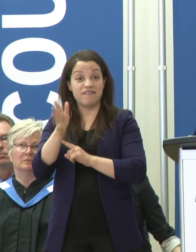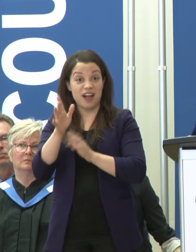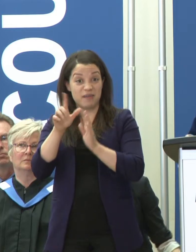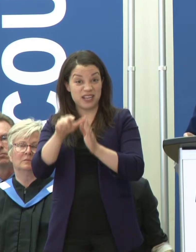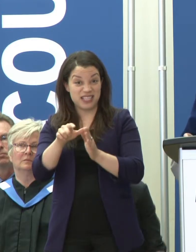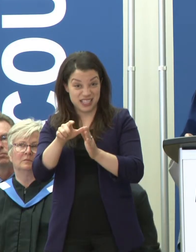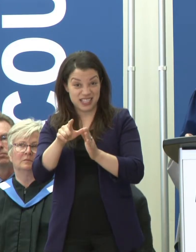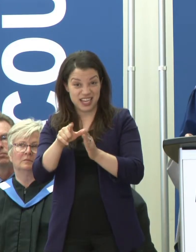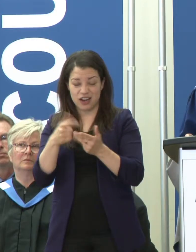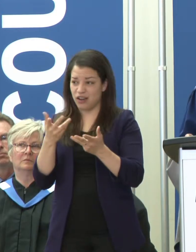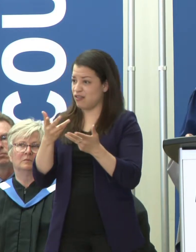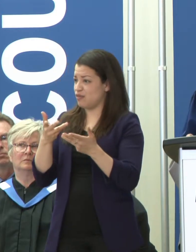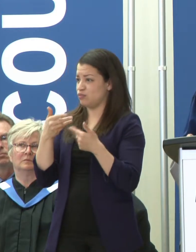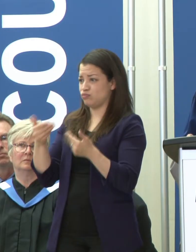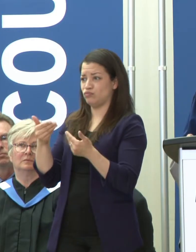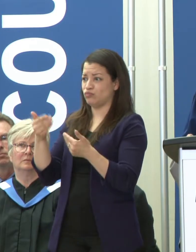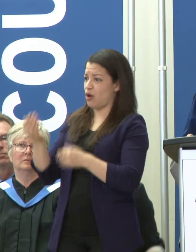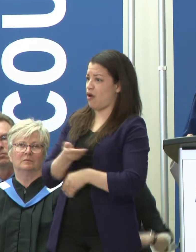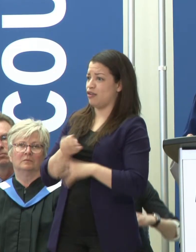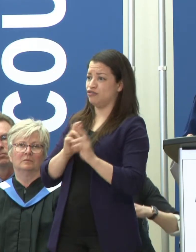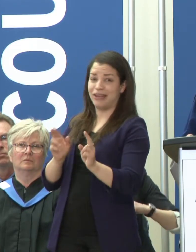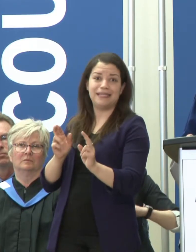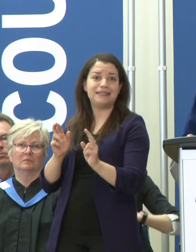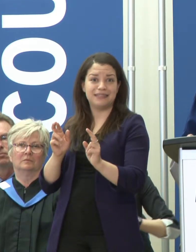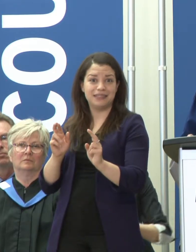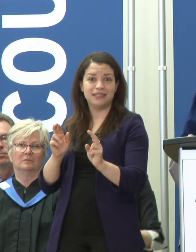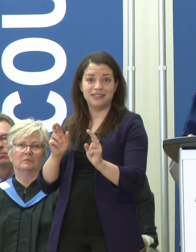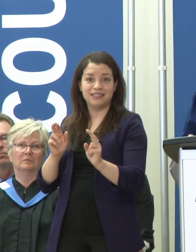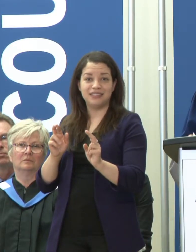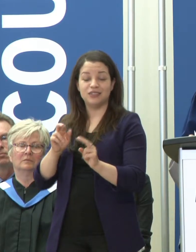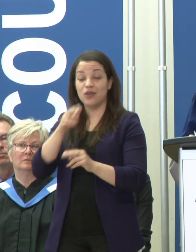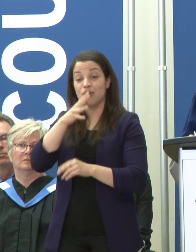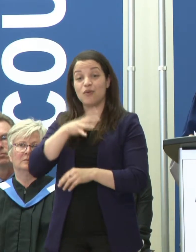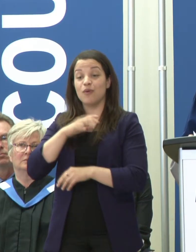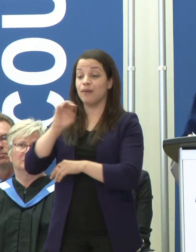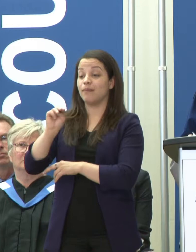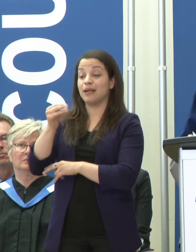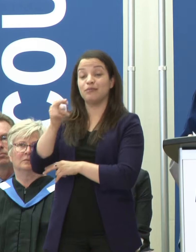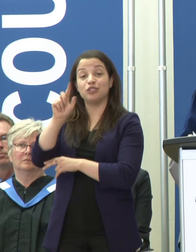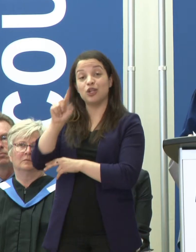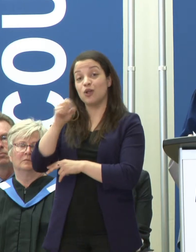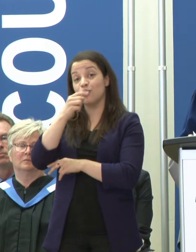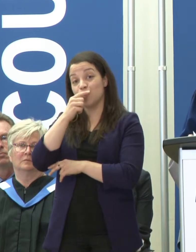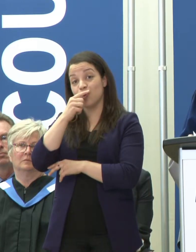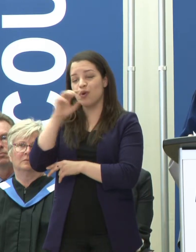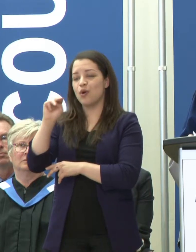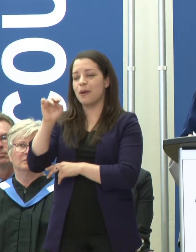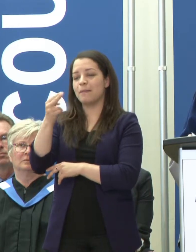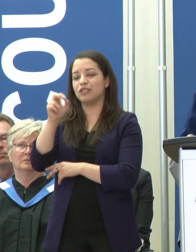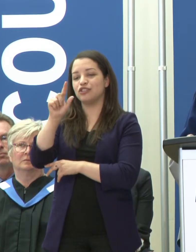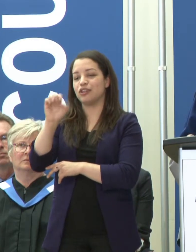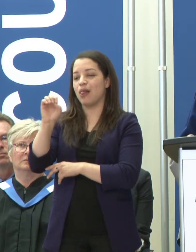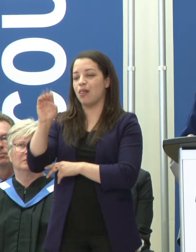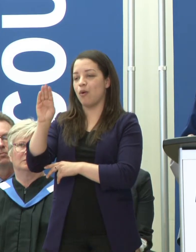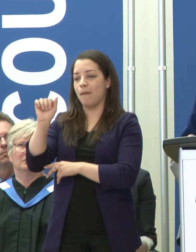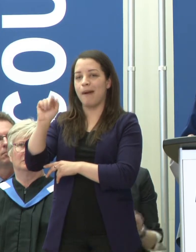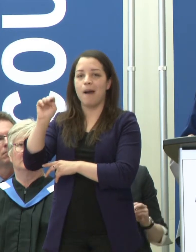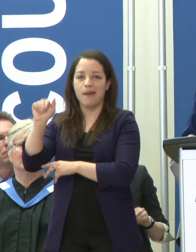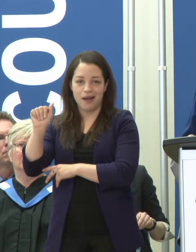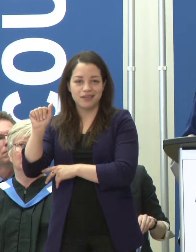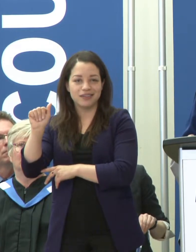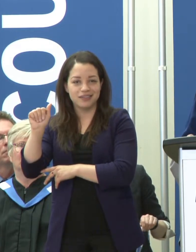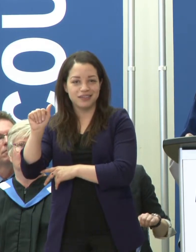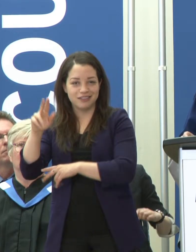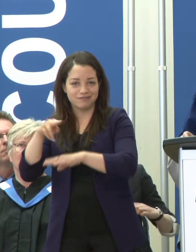offered this woman the job on the spot. And of course, that woman, Michelle, was Michelle Obama. And over time,